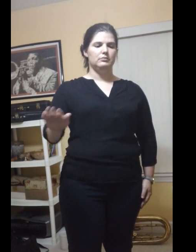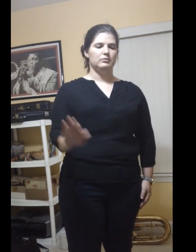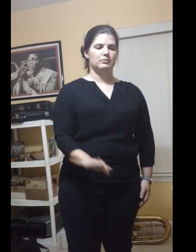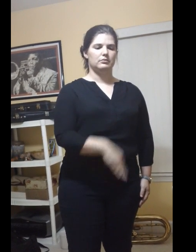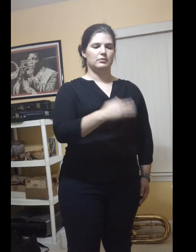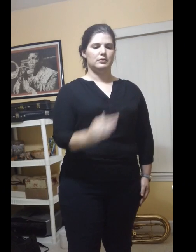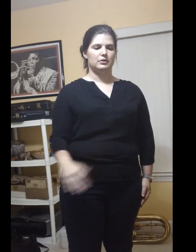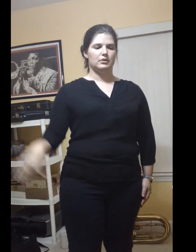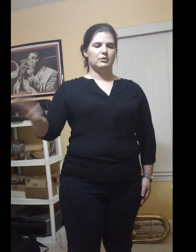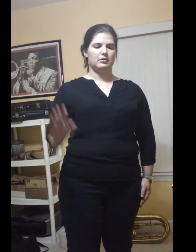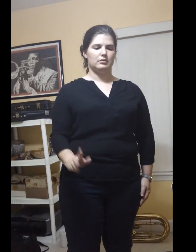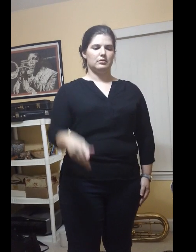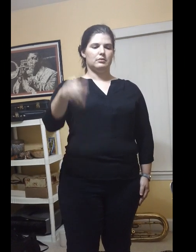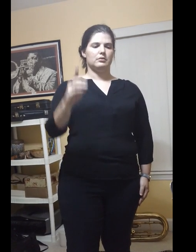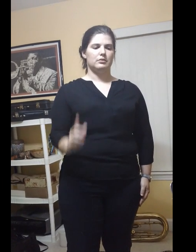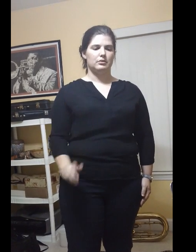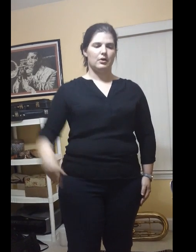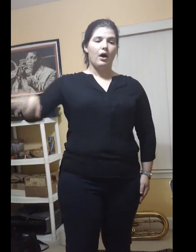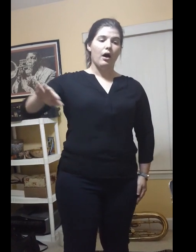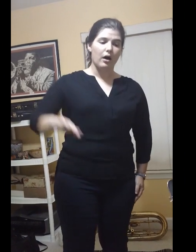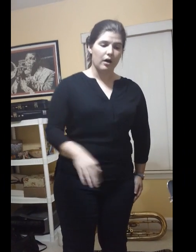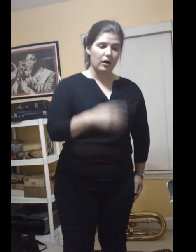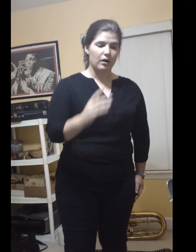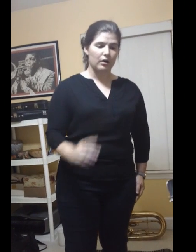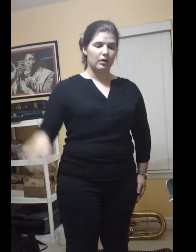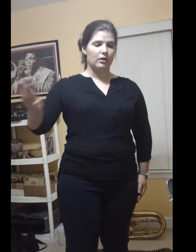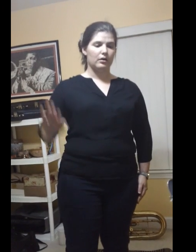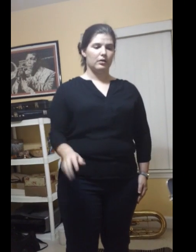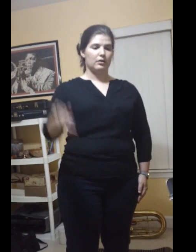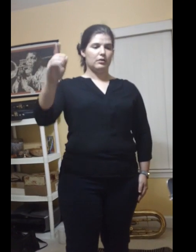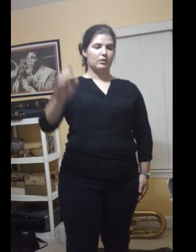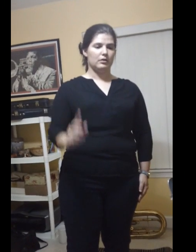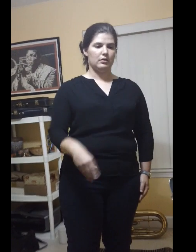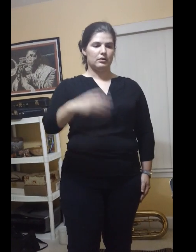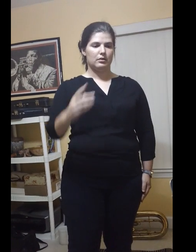every tongue, Alleluia!